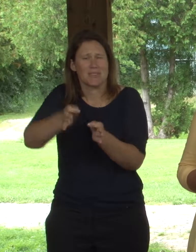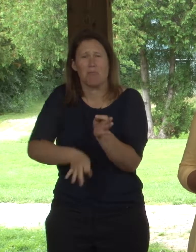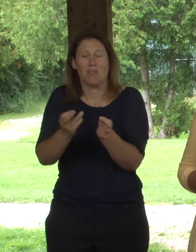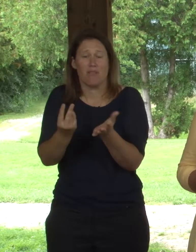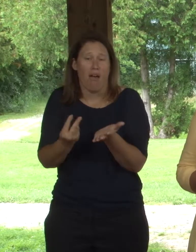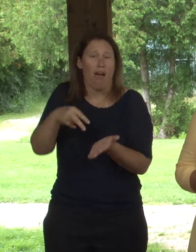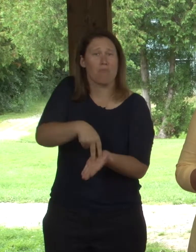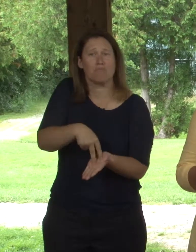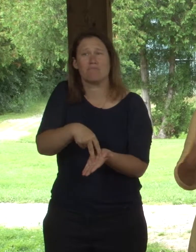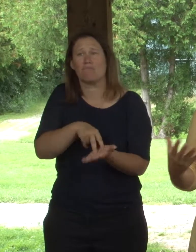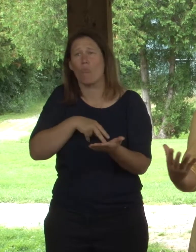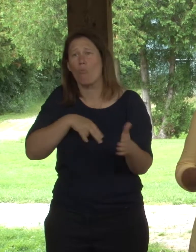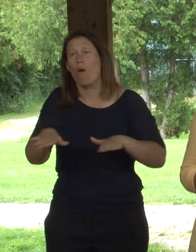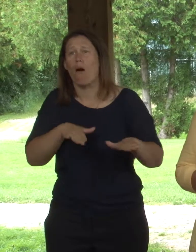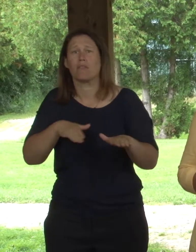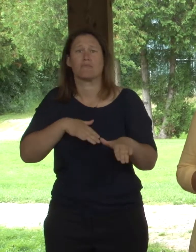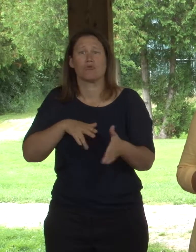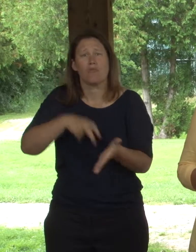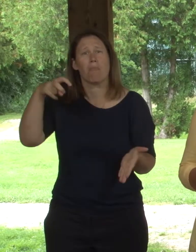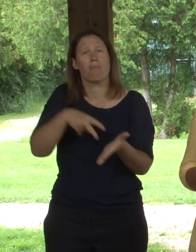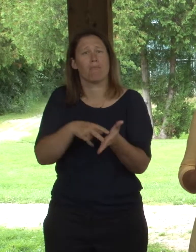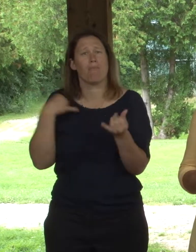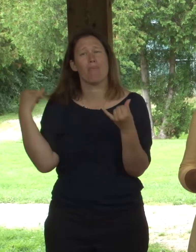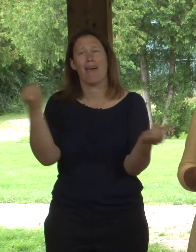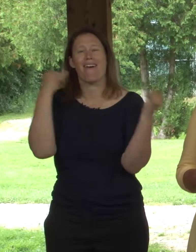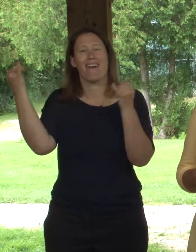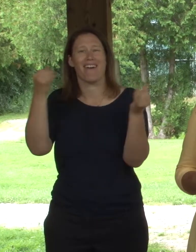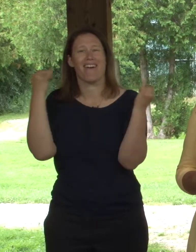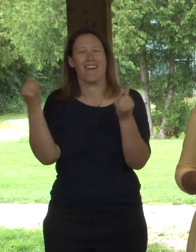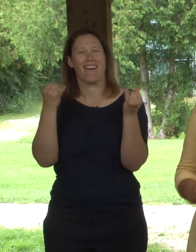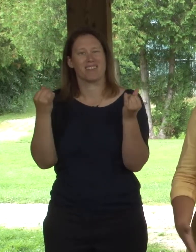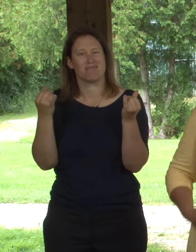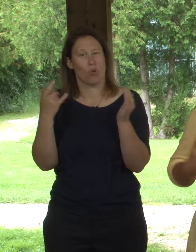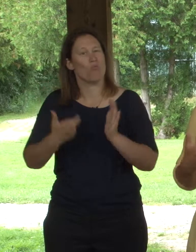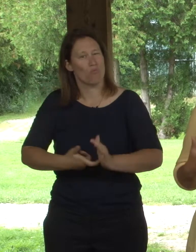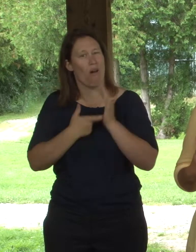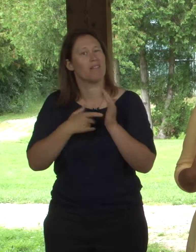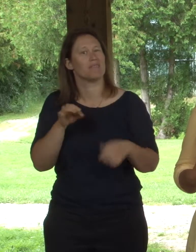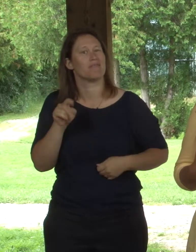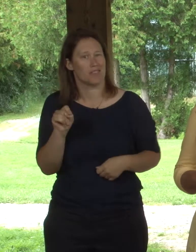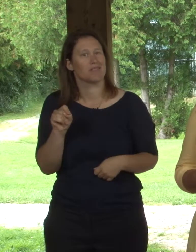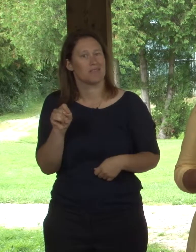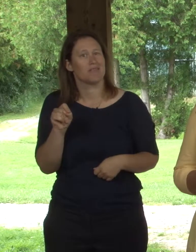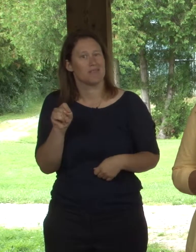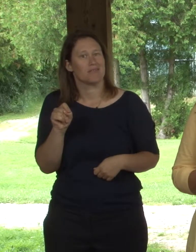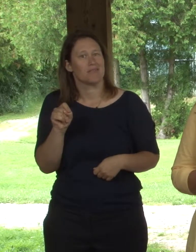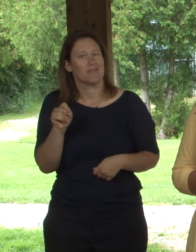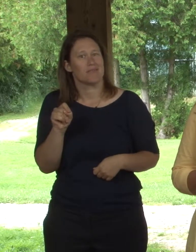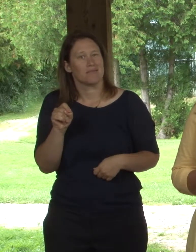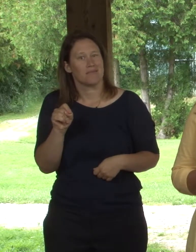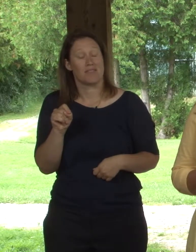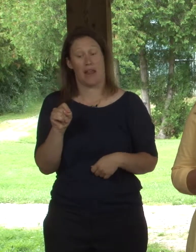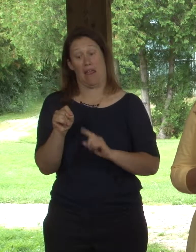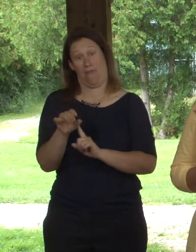jump, play, and do these exercise and these activities that are so important for the rest of our body's good health